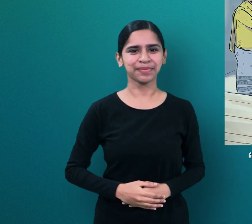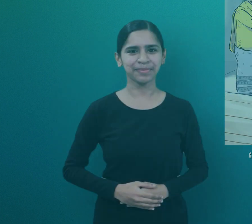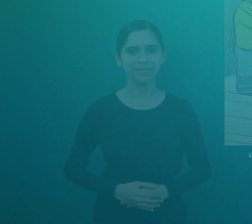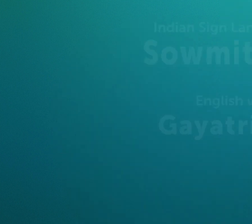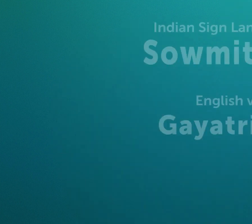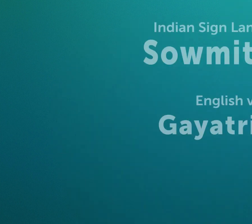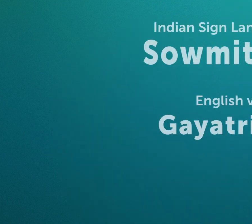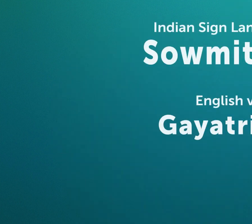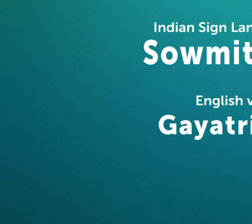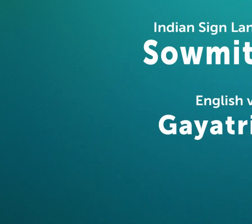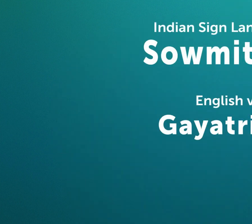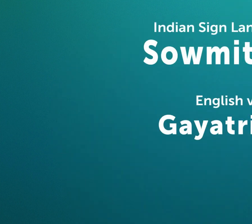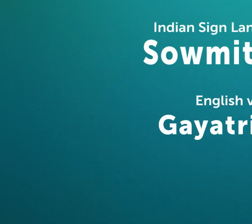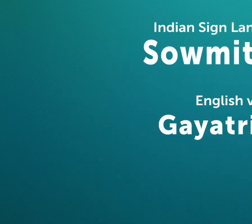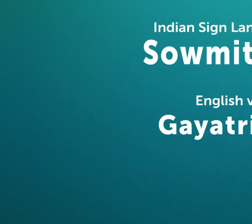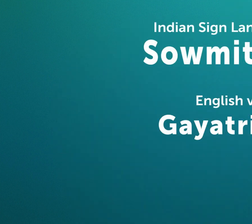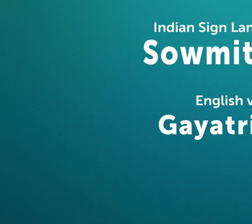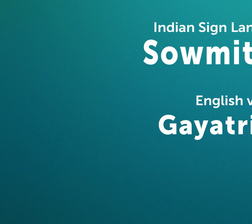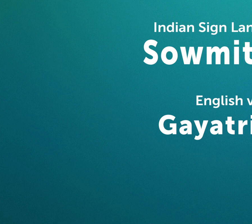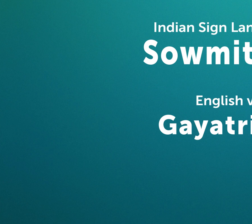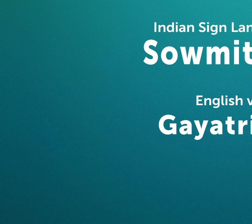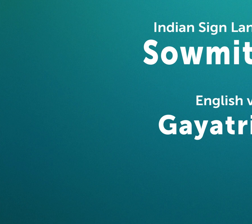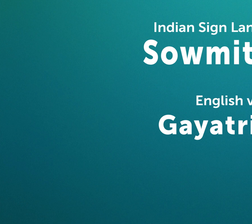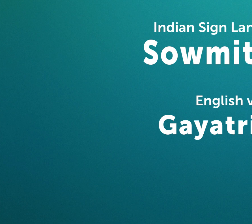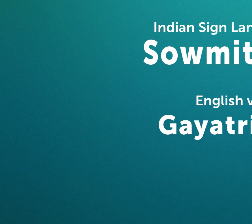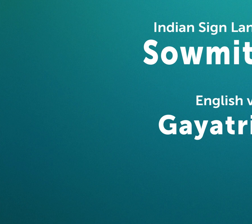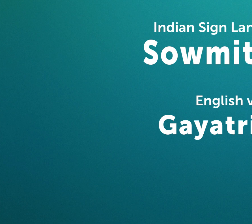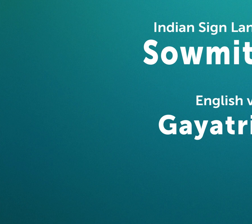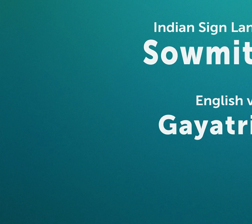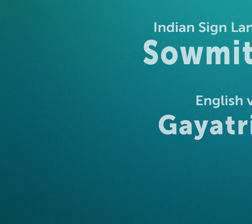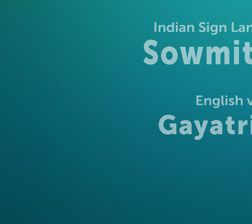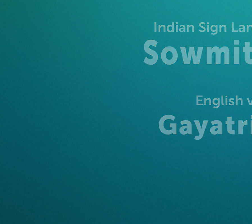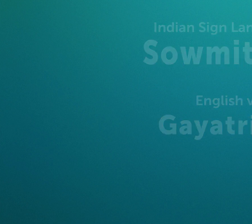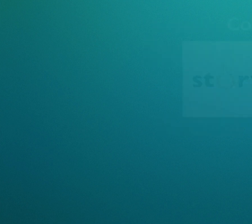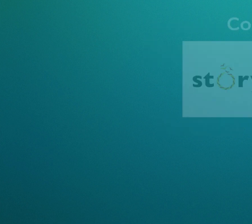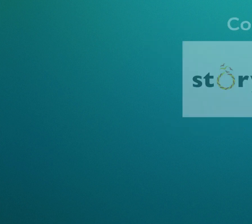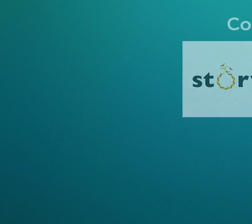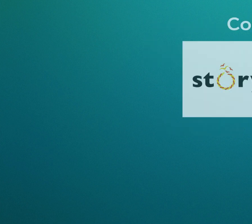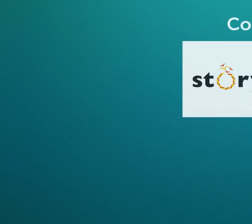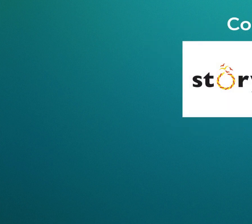Indian Sign Language narration by Saumitri Sindhu, English voiceover by Gayatri Kulwadi.